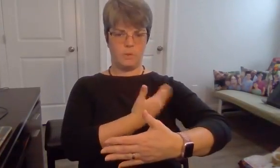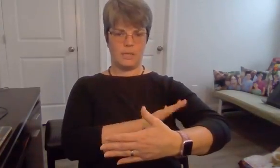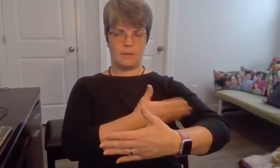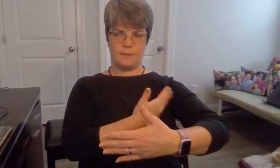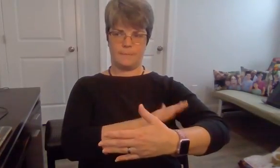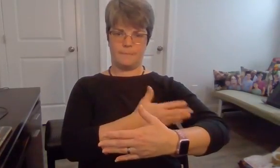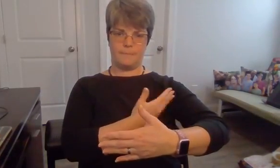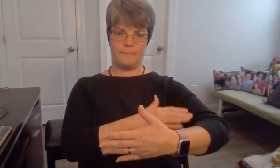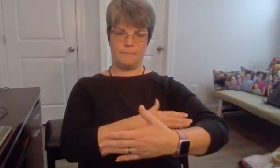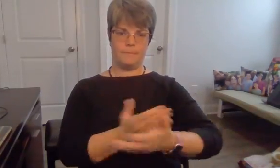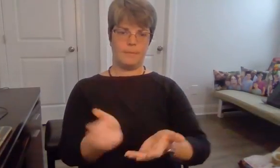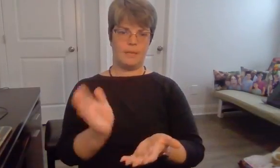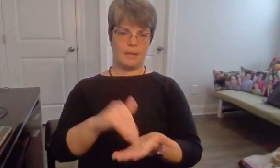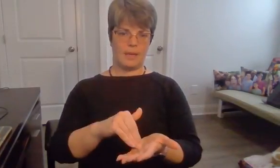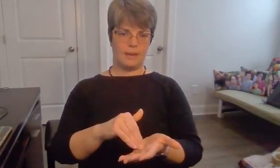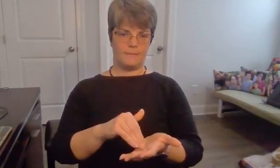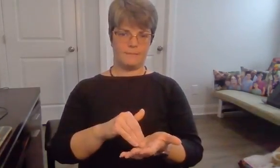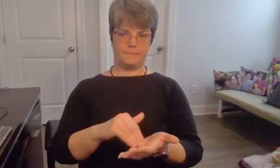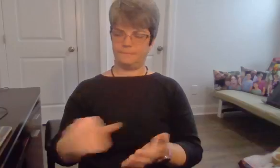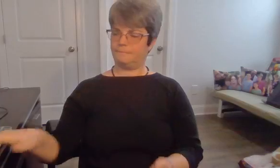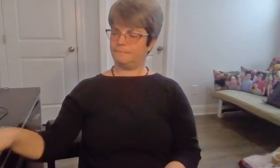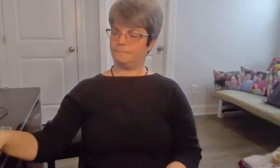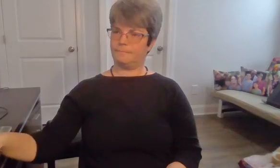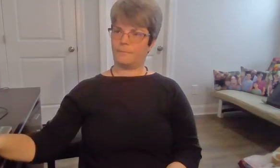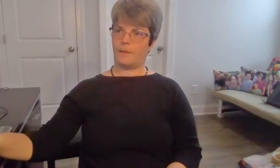music, and again. Okay.